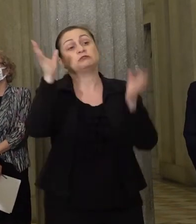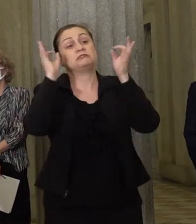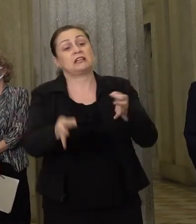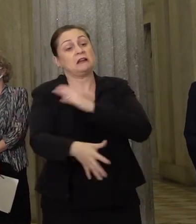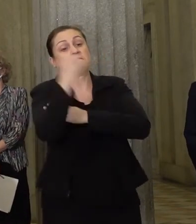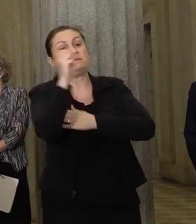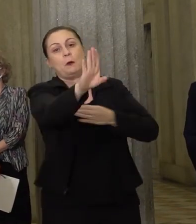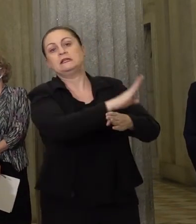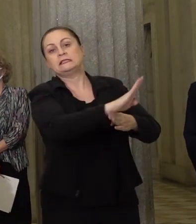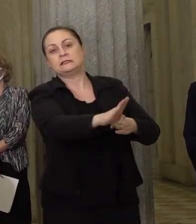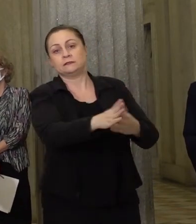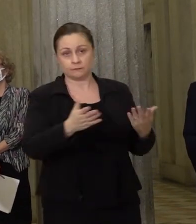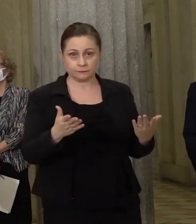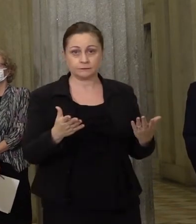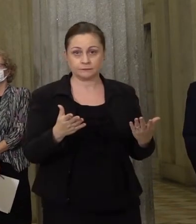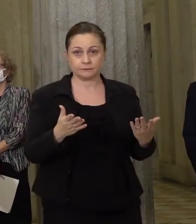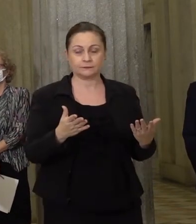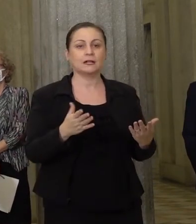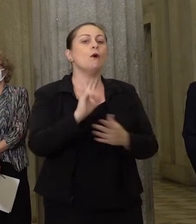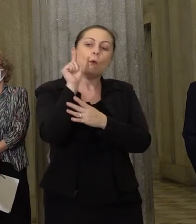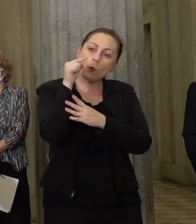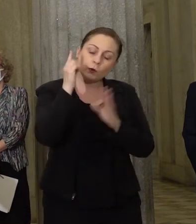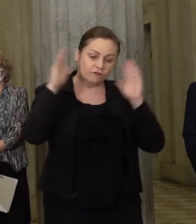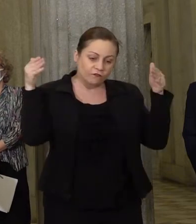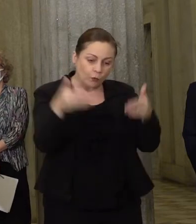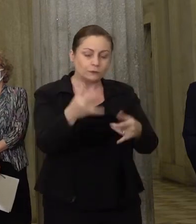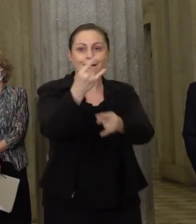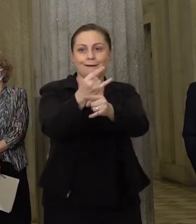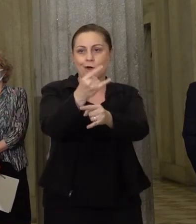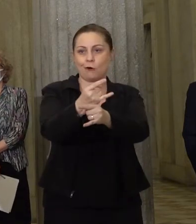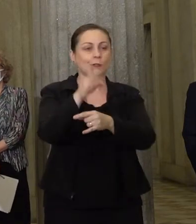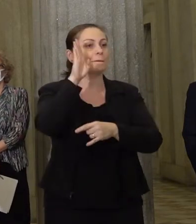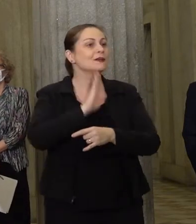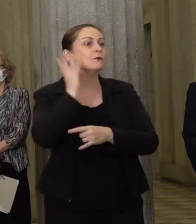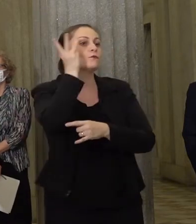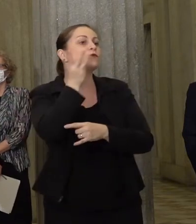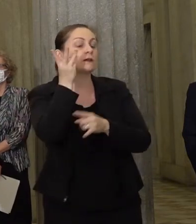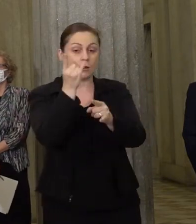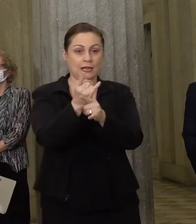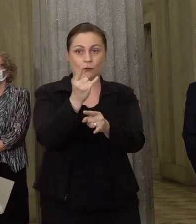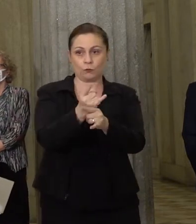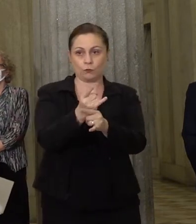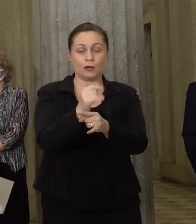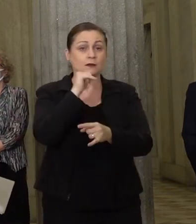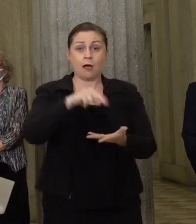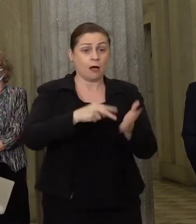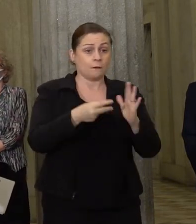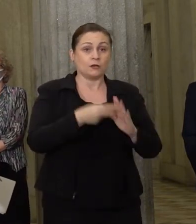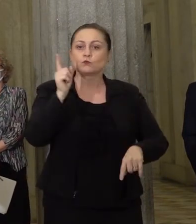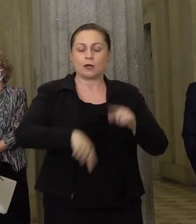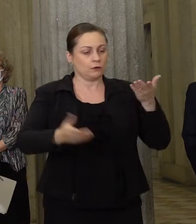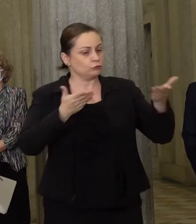away. Again, all we're talking about are alcohol, beer, wine, alcohol liquors. We're not saying that you can't continue to